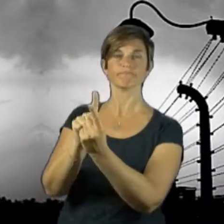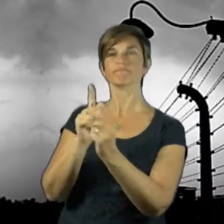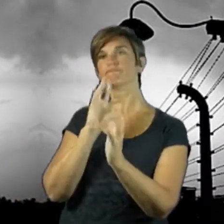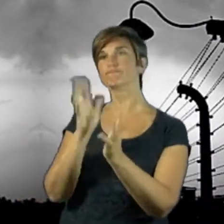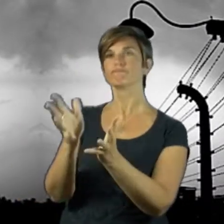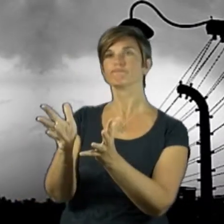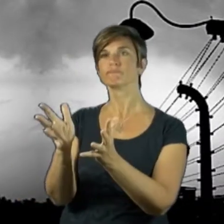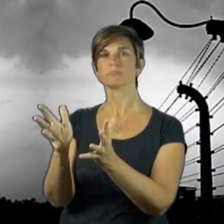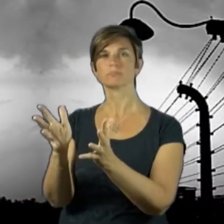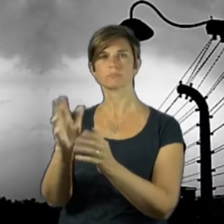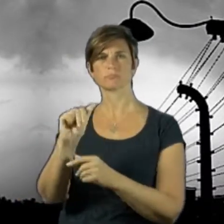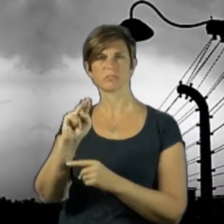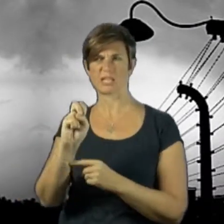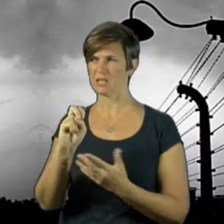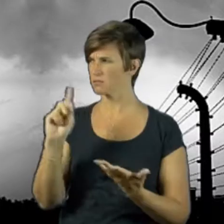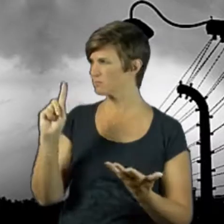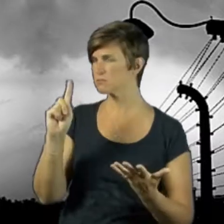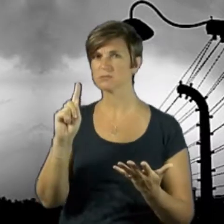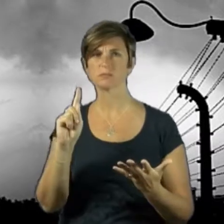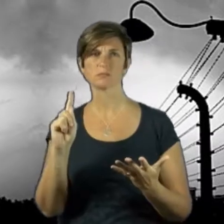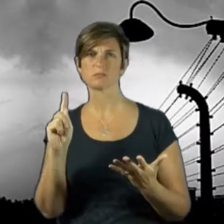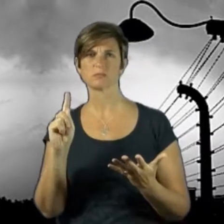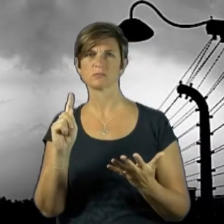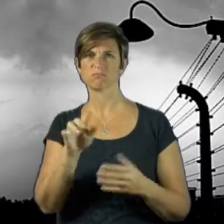Anne was somewhere else. She had kvats.